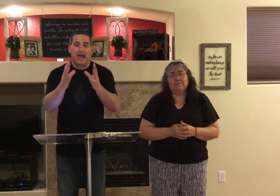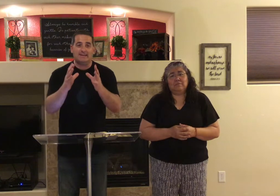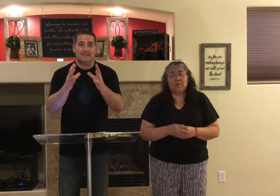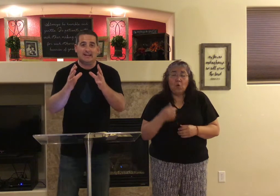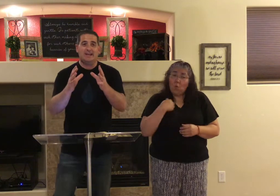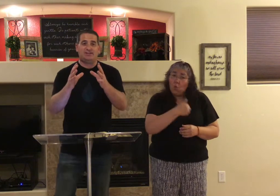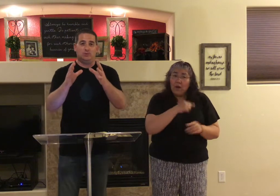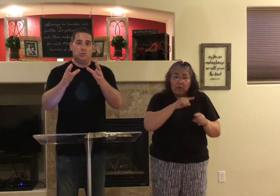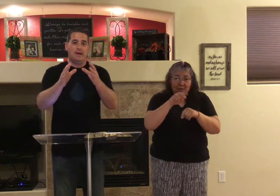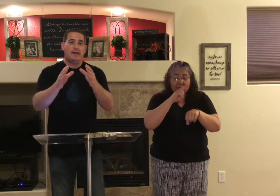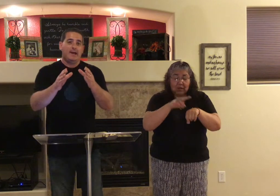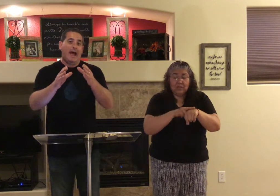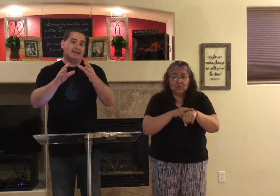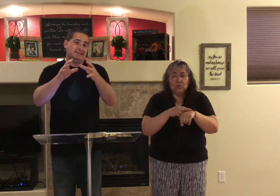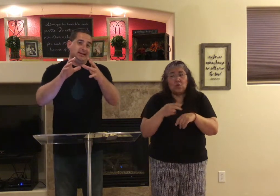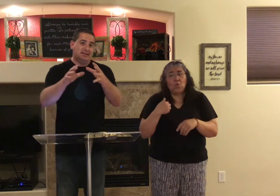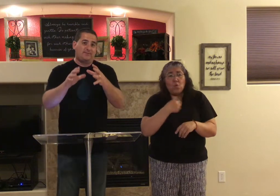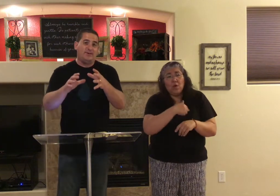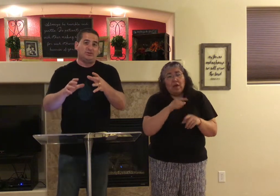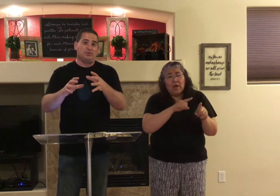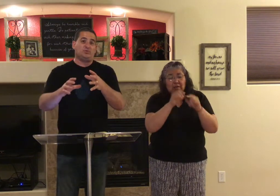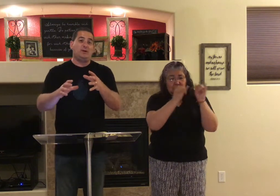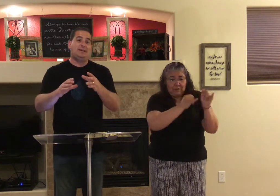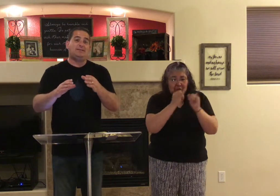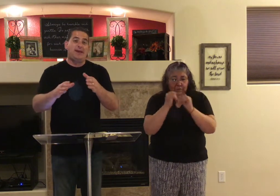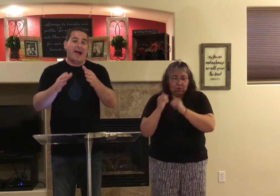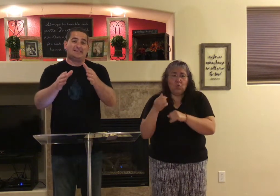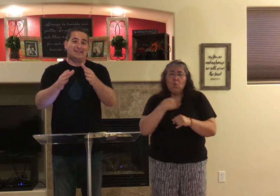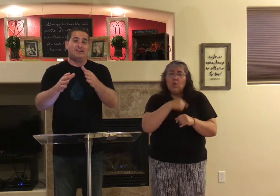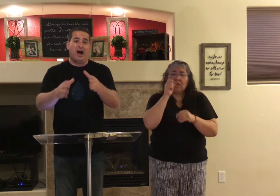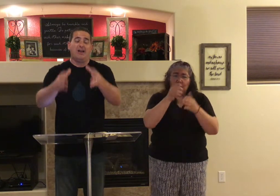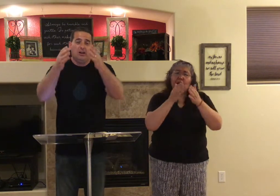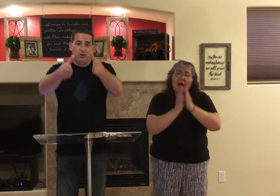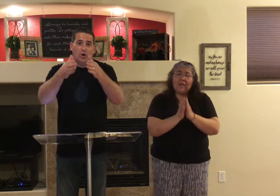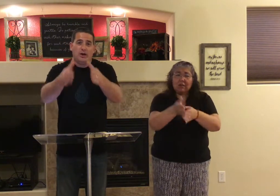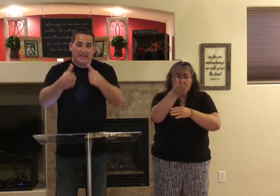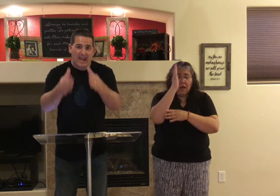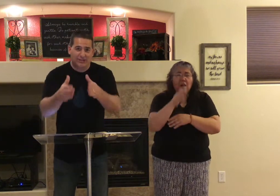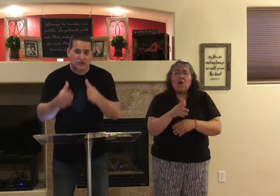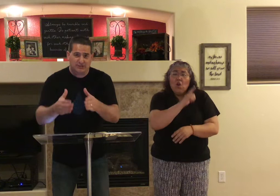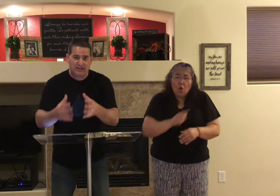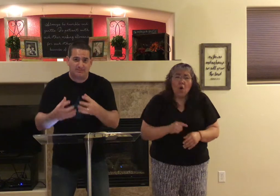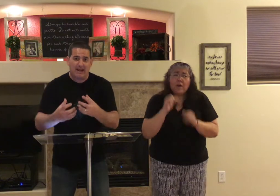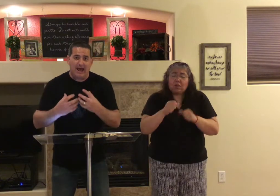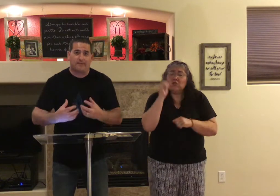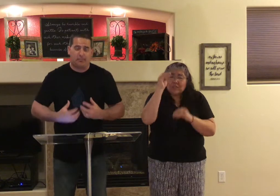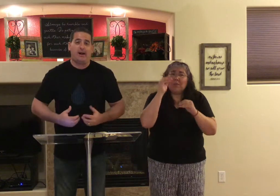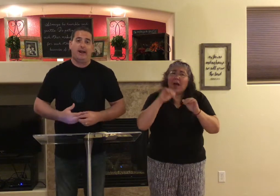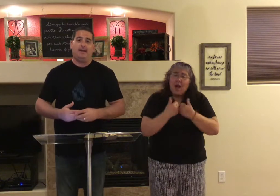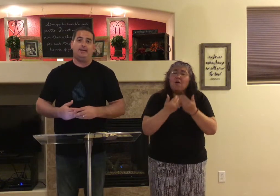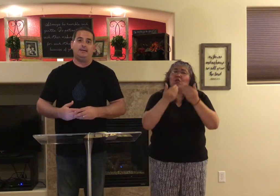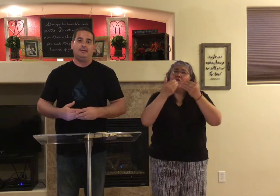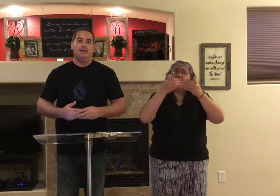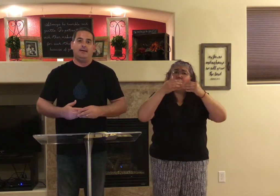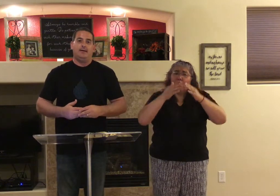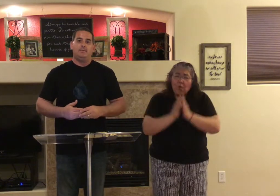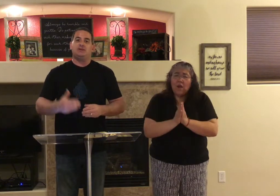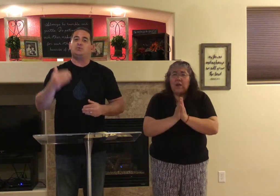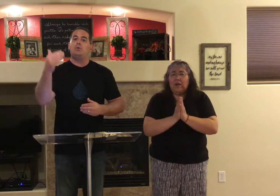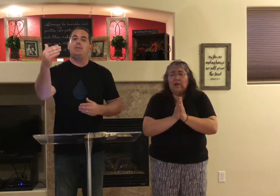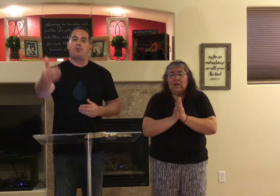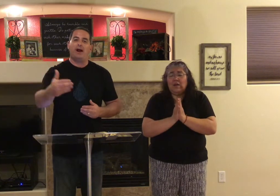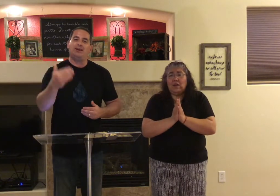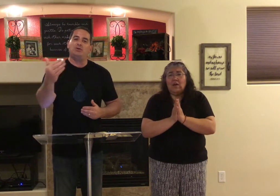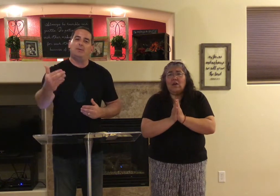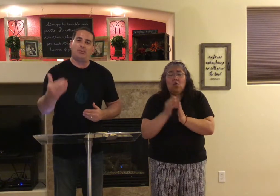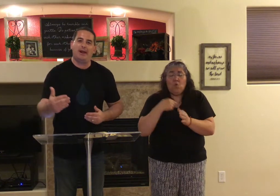We as a nation, we as individuals, we need to be asking God, Lord, can you teach me how to pray? Because